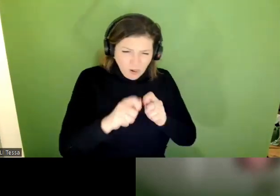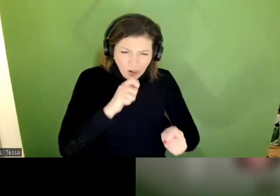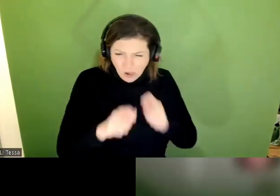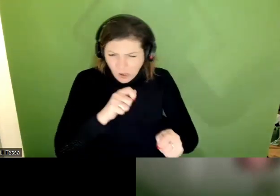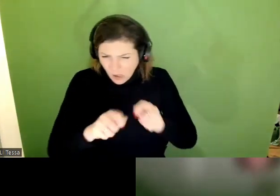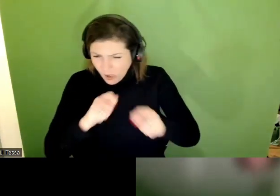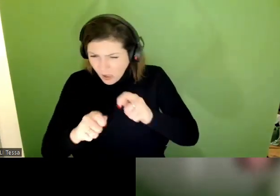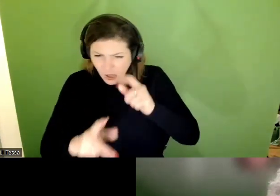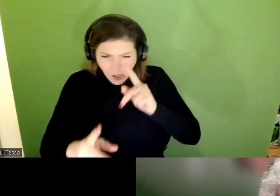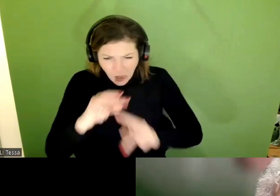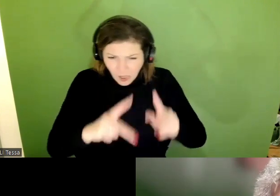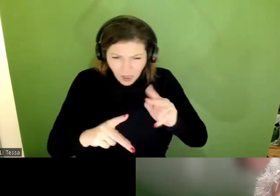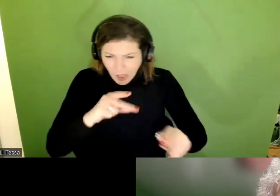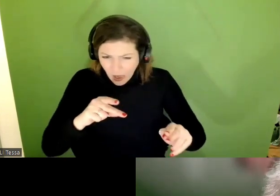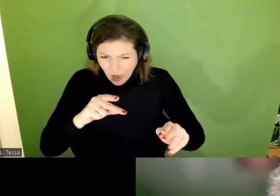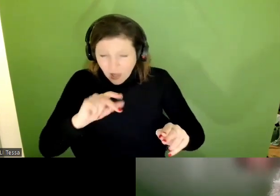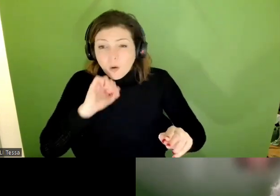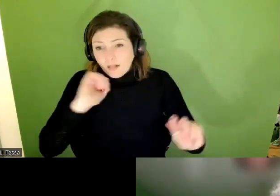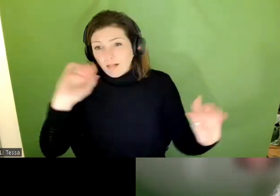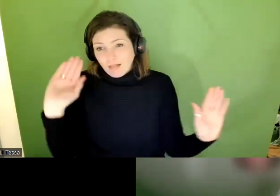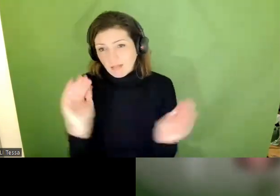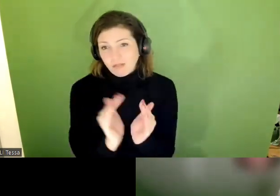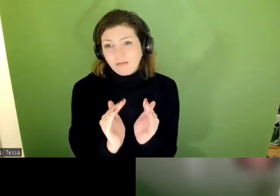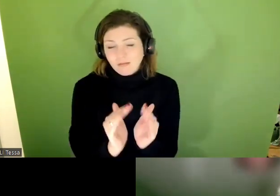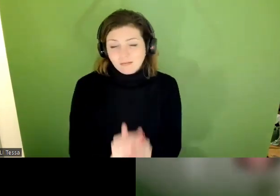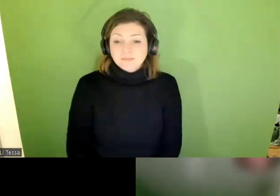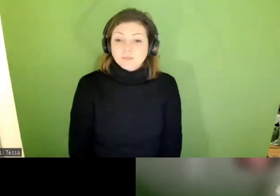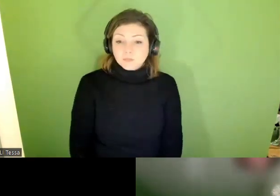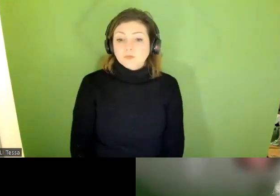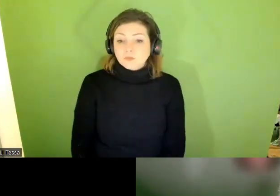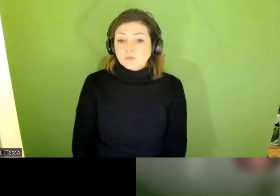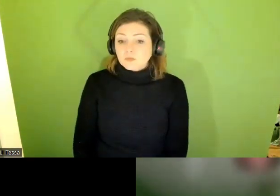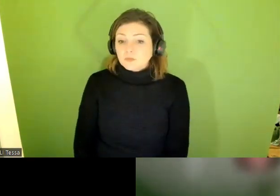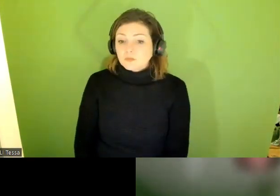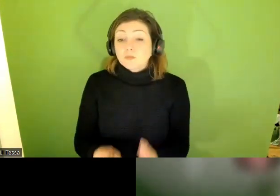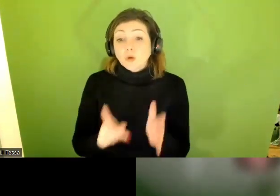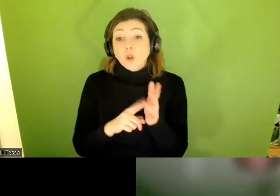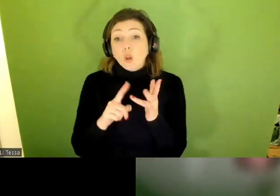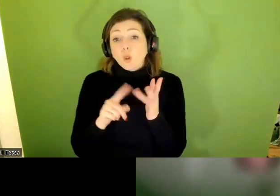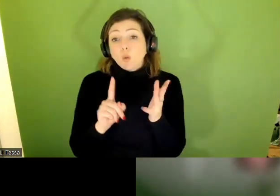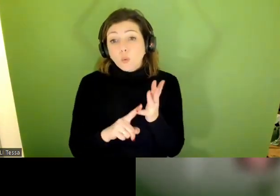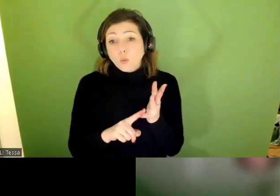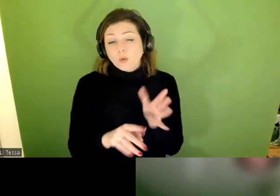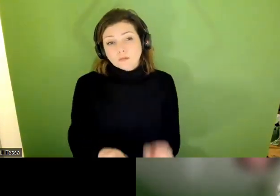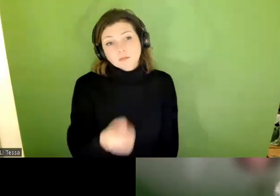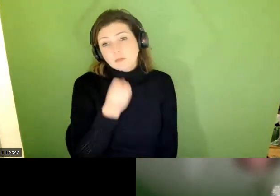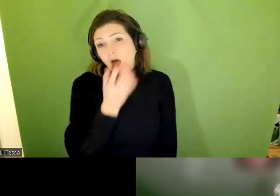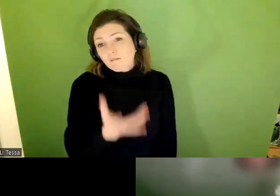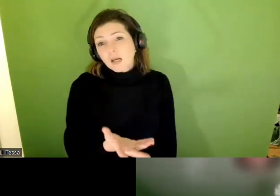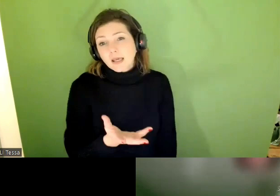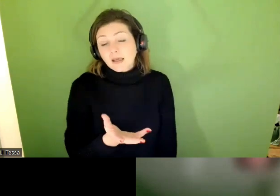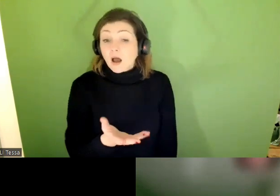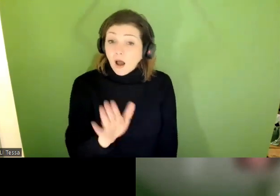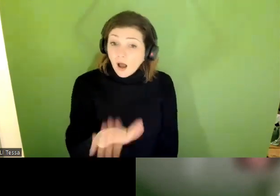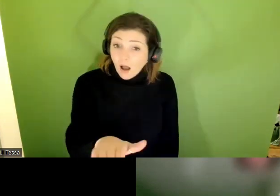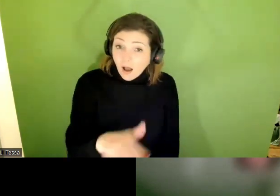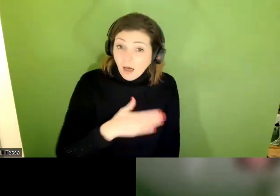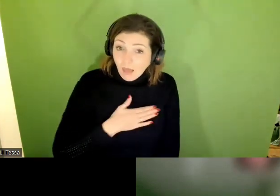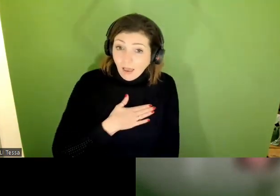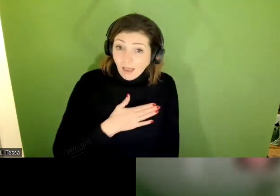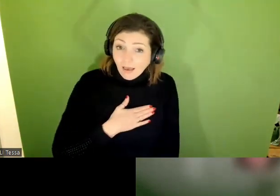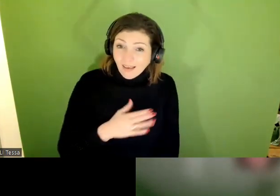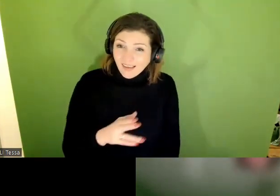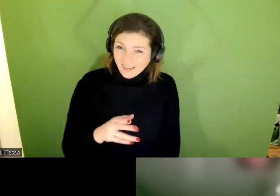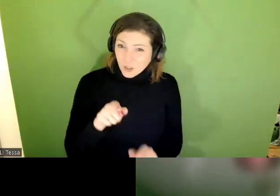yeah. Wonderful, what a great answer. And I love to hear you acknowledge that you see it like a film, because that doesn't surprise me at